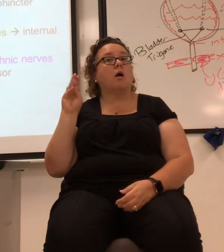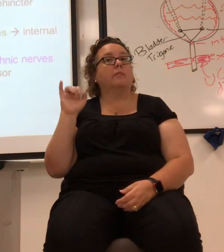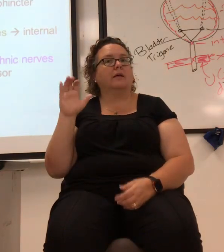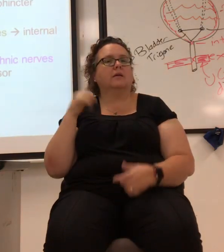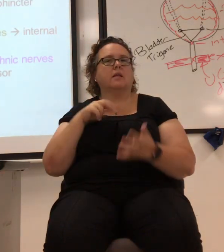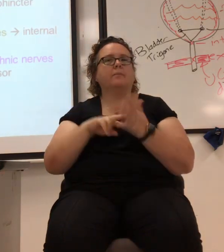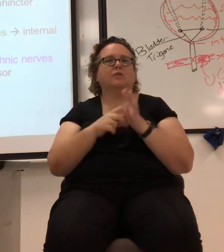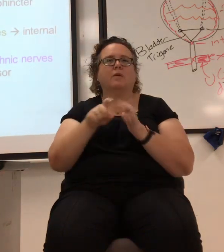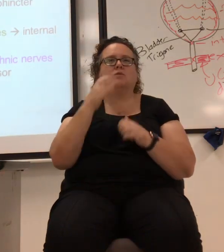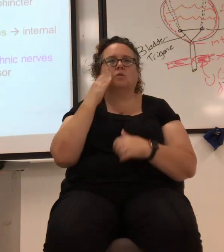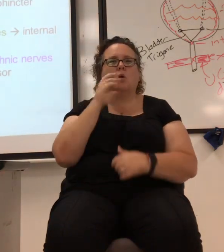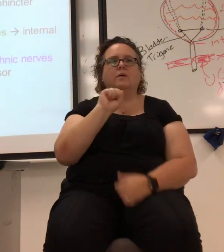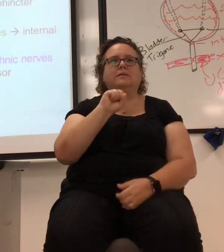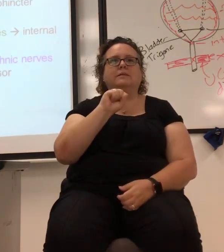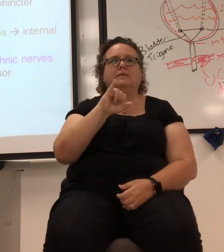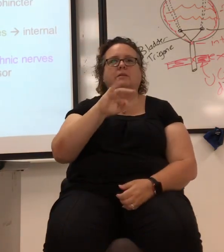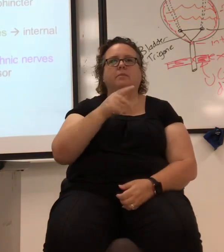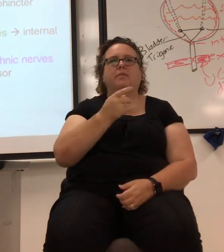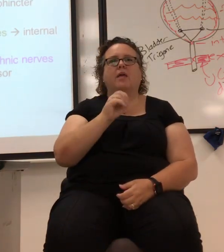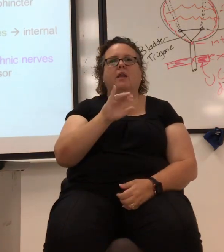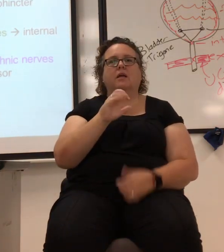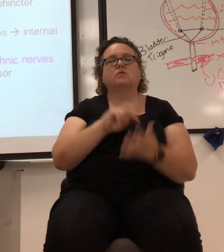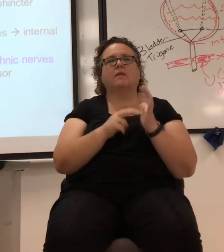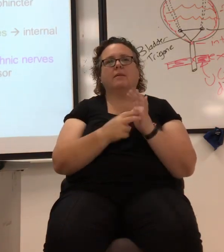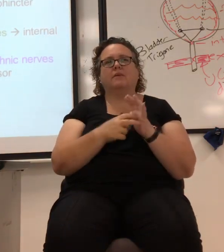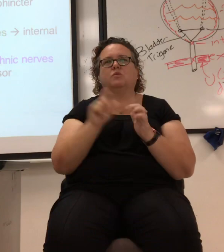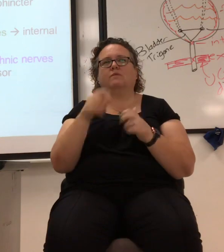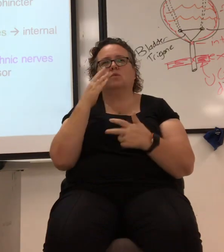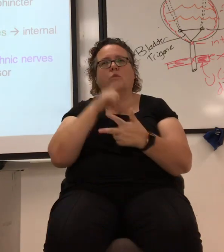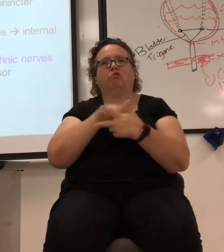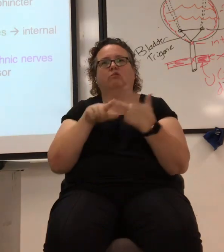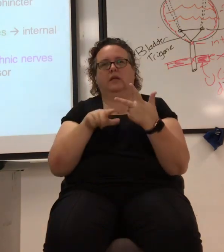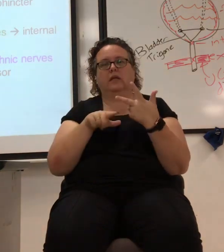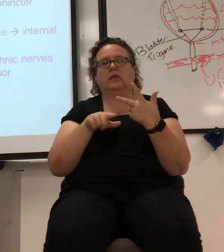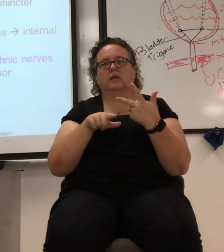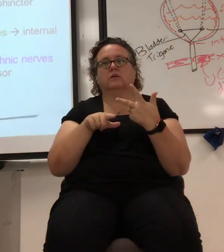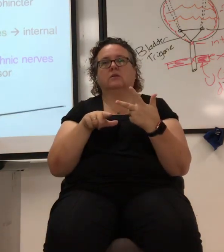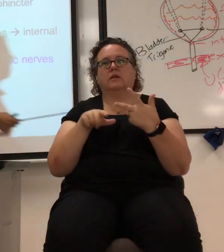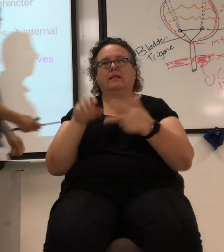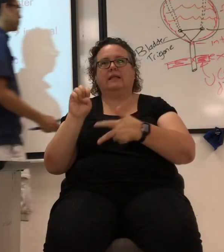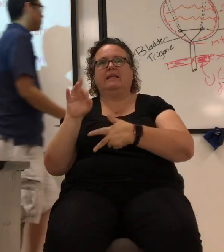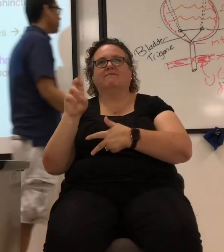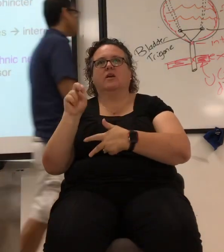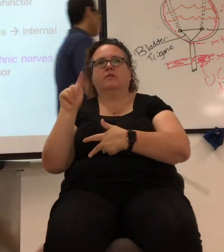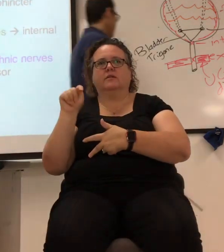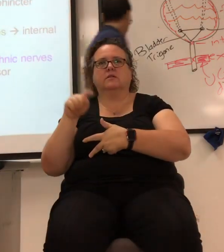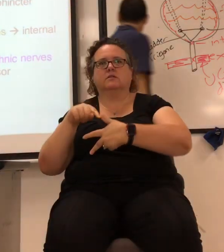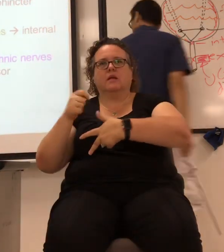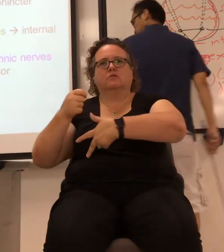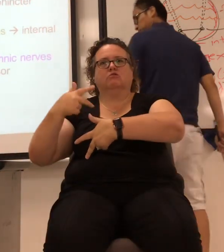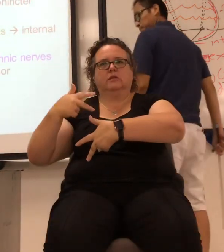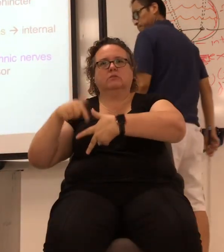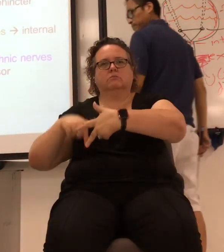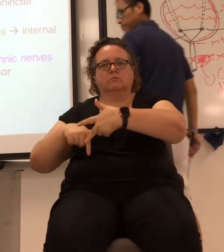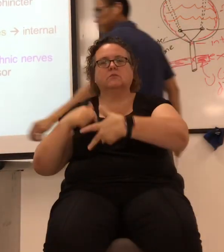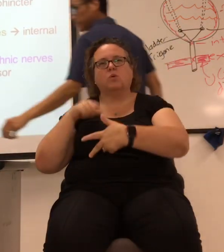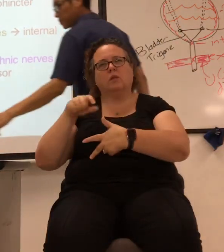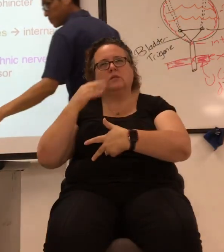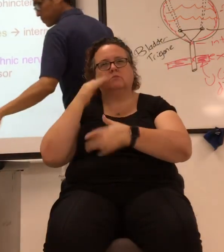of the urethra. Now, the nerves that control these reflexes you got to know them all. You got to know the afferents